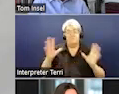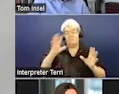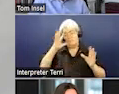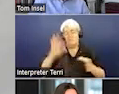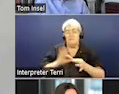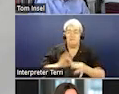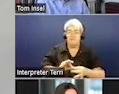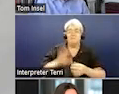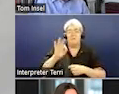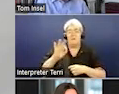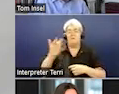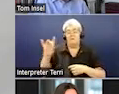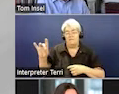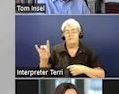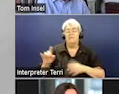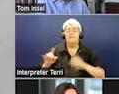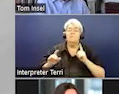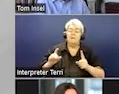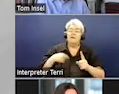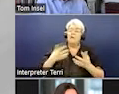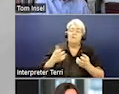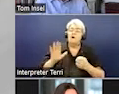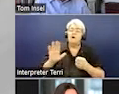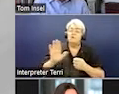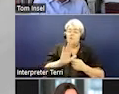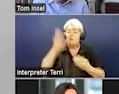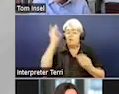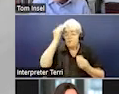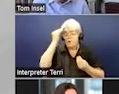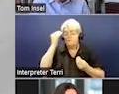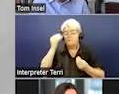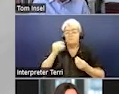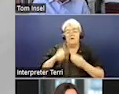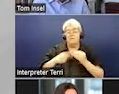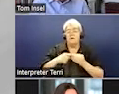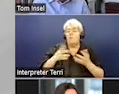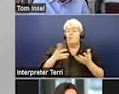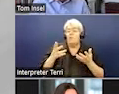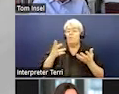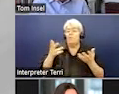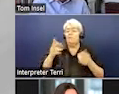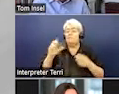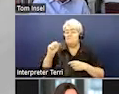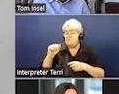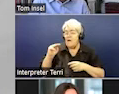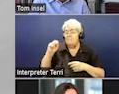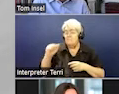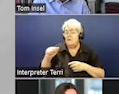to 988. But I would love your thoughts on what additionally you think Samhsa could or should be